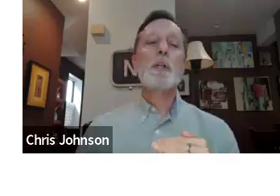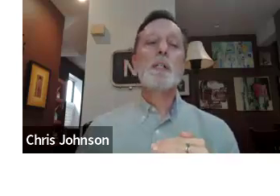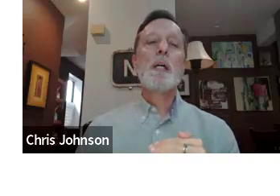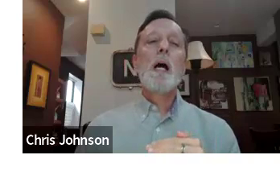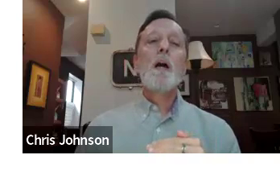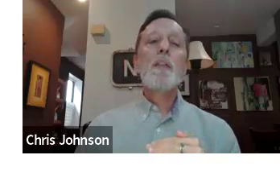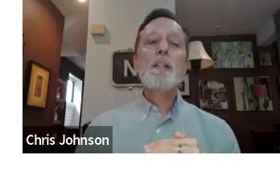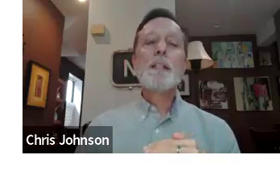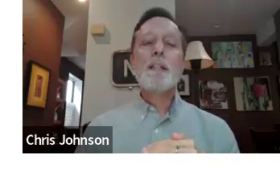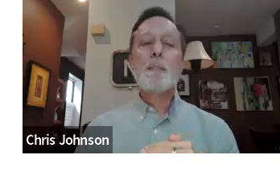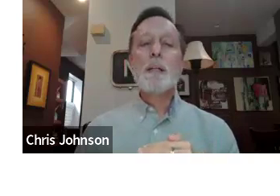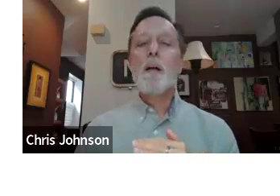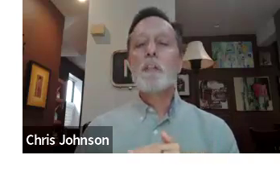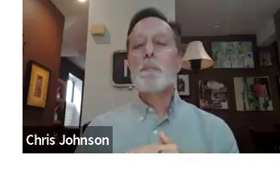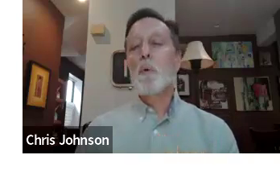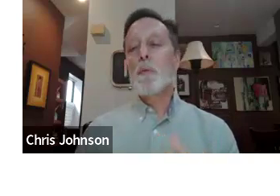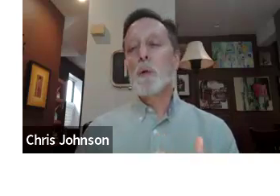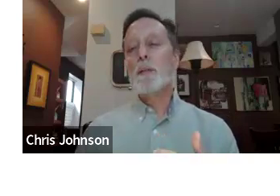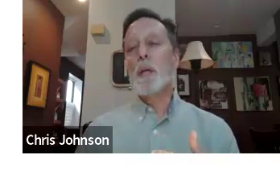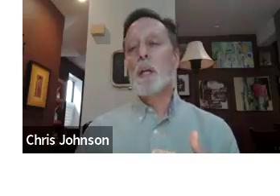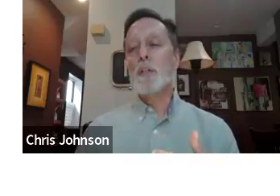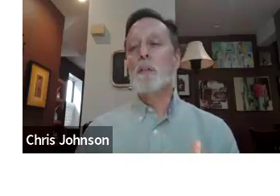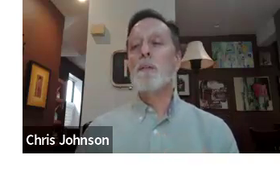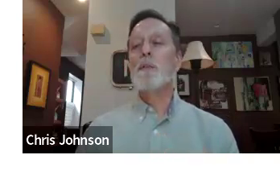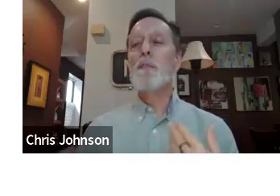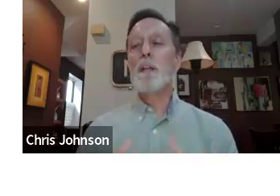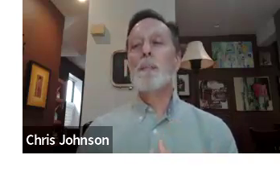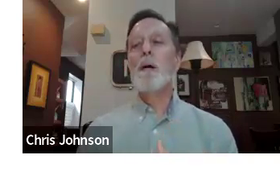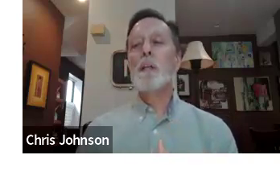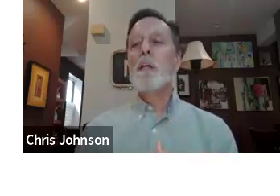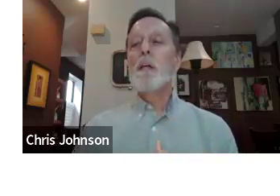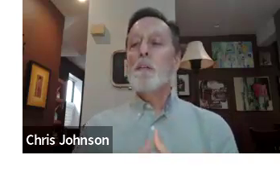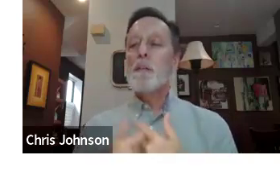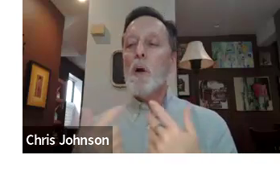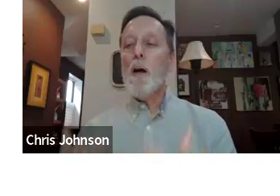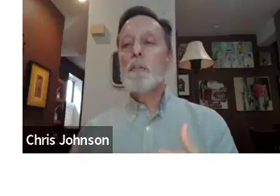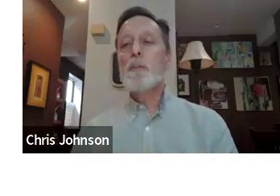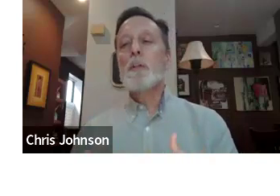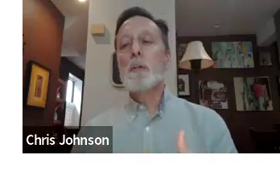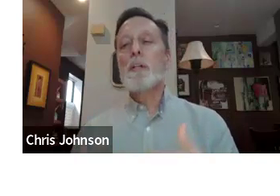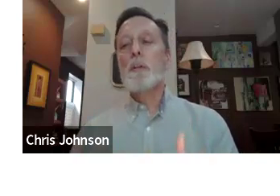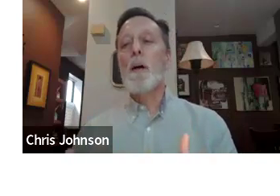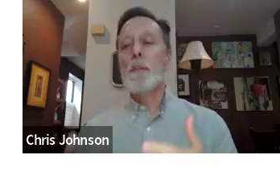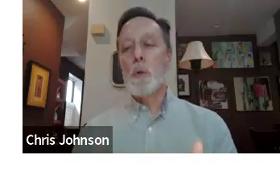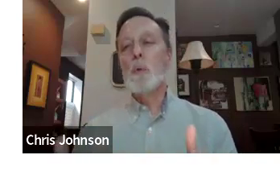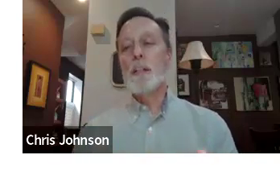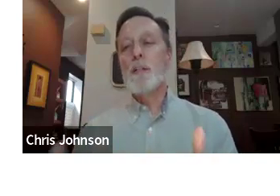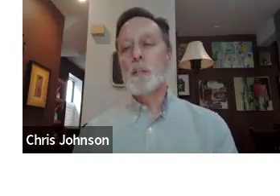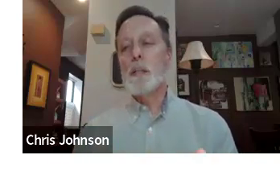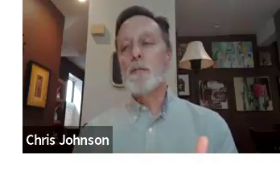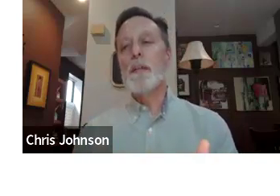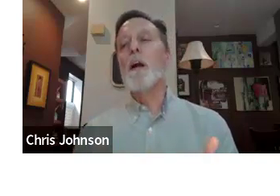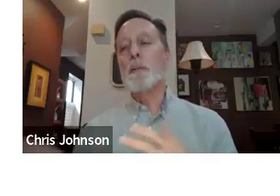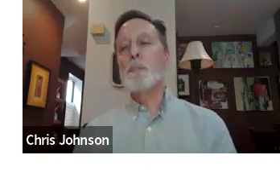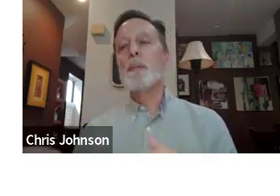inland marine insurance are things that need to be covered in more than one location. So if you think about your office furniture in your office only